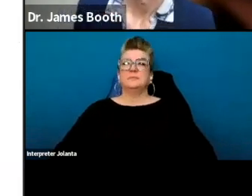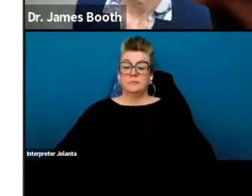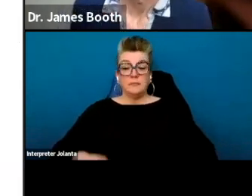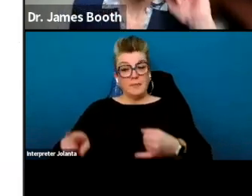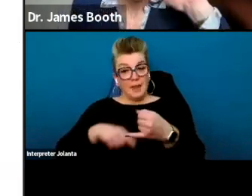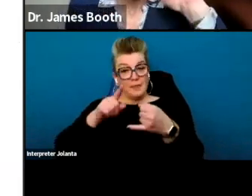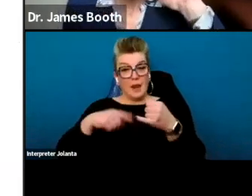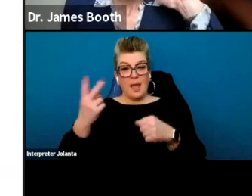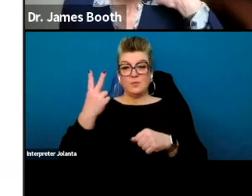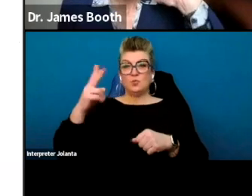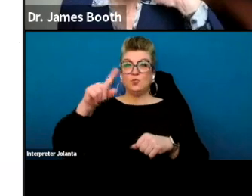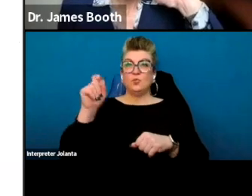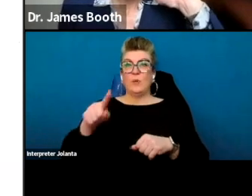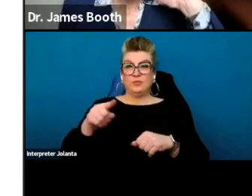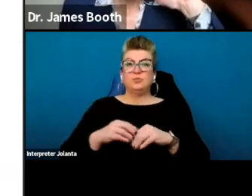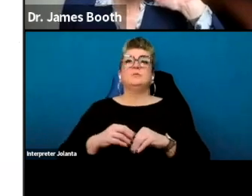disorder.